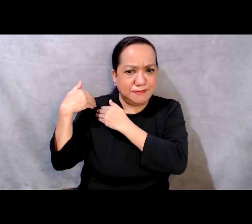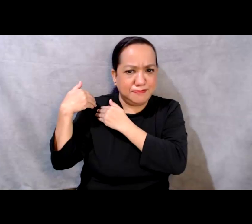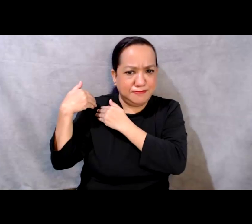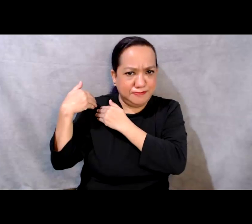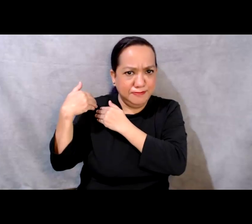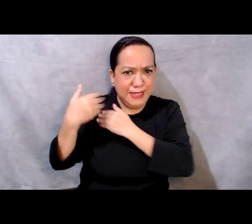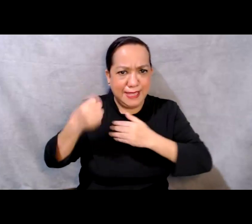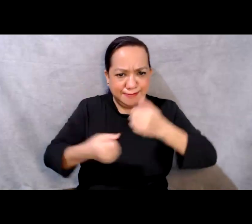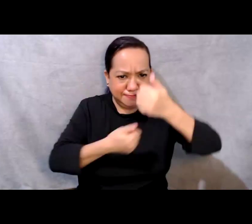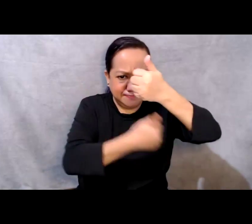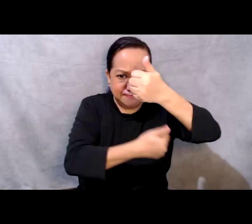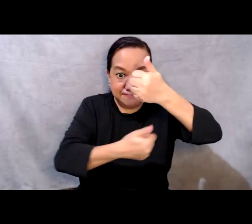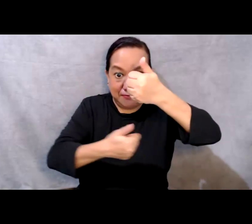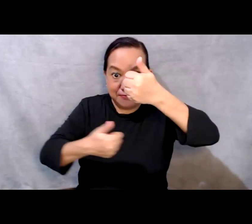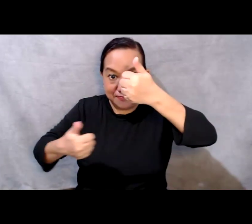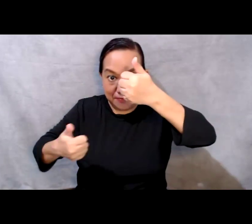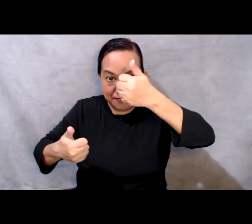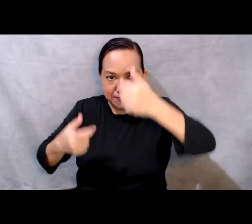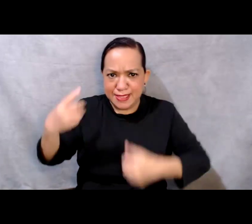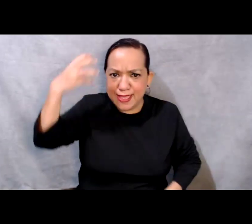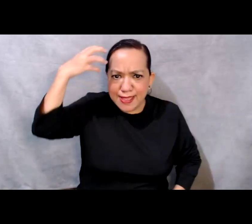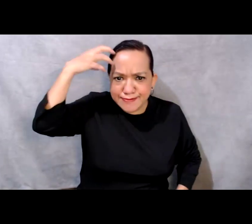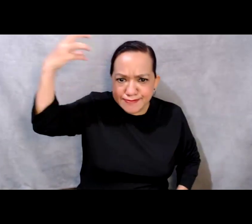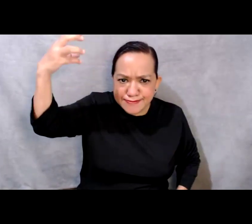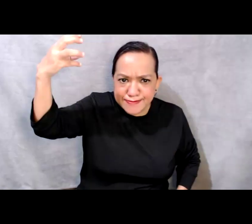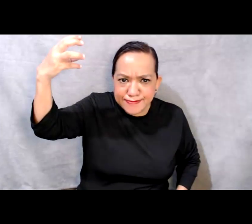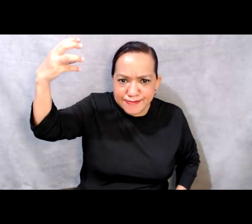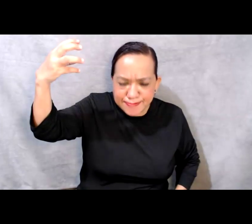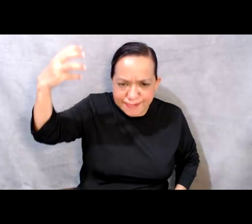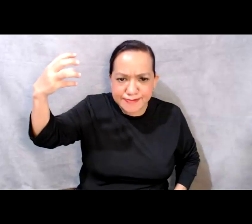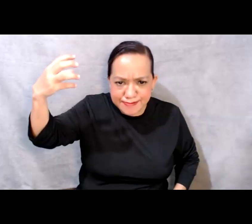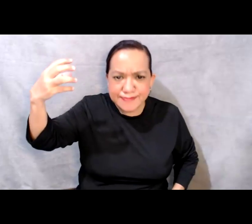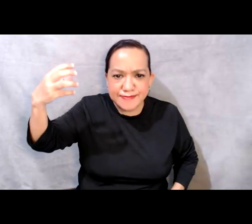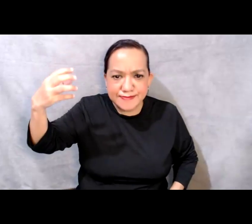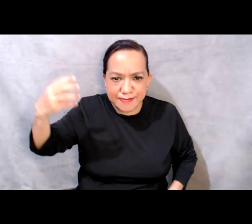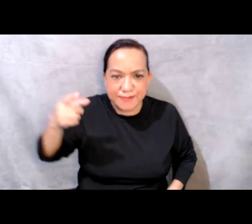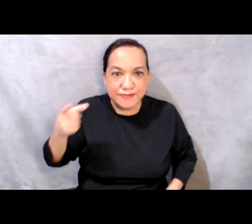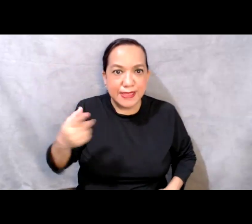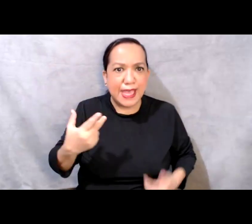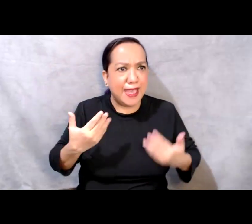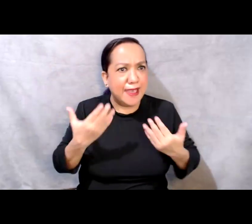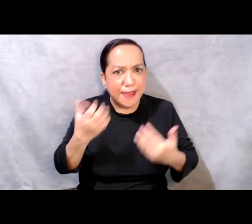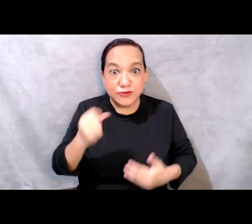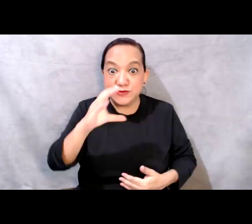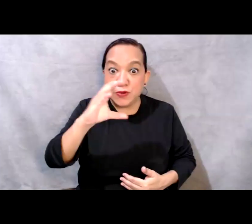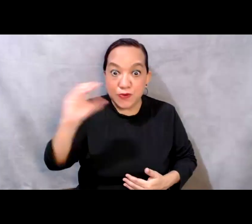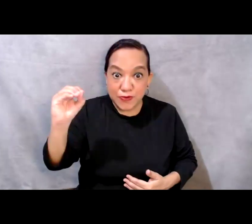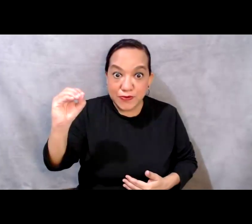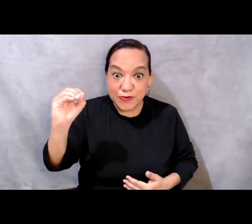or of the corporation, and in some cases the community, but it is not